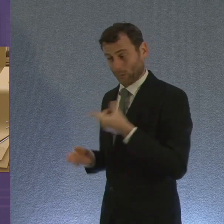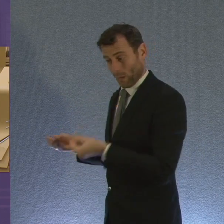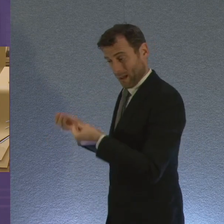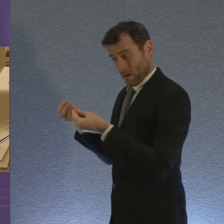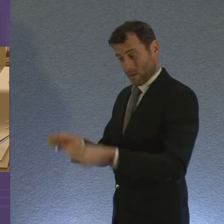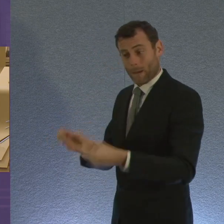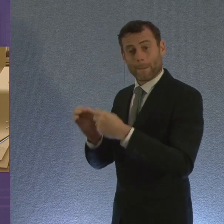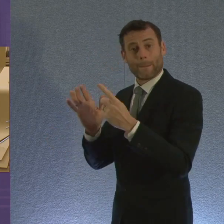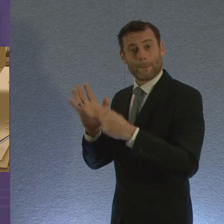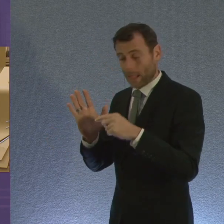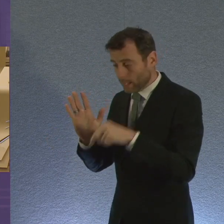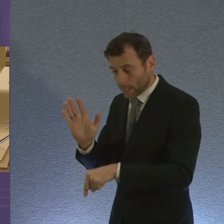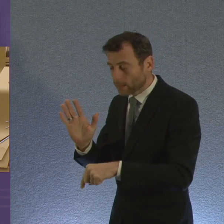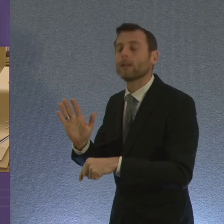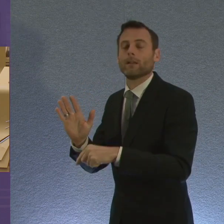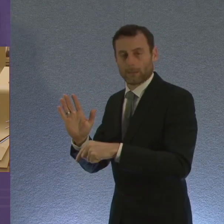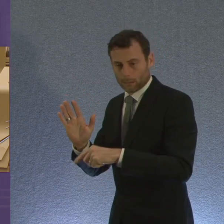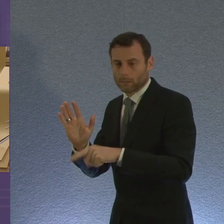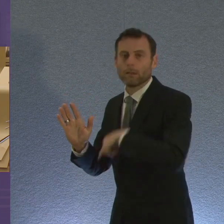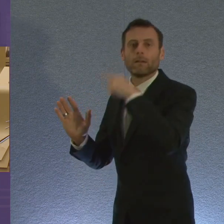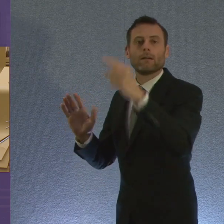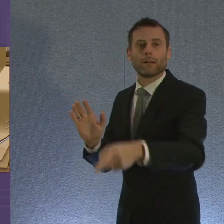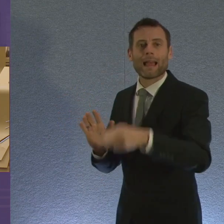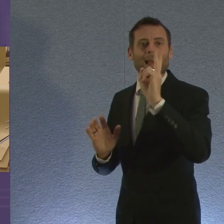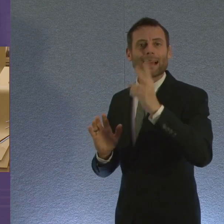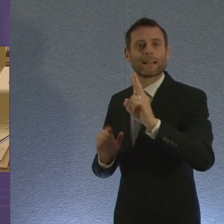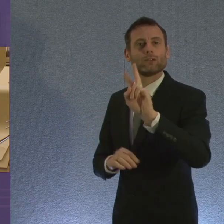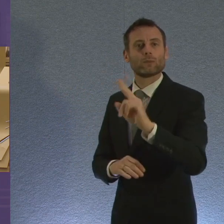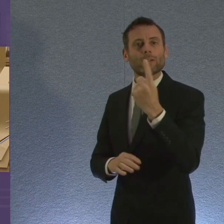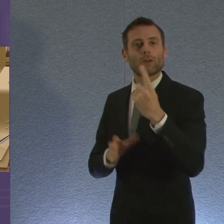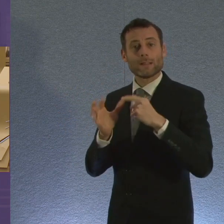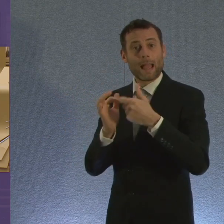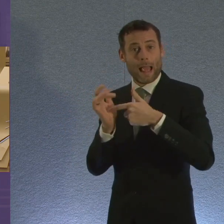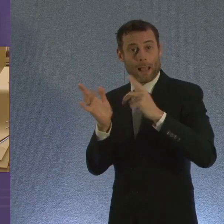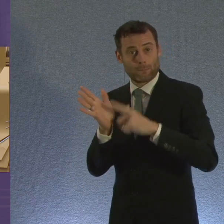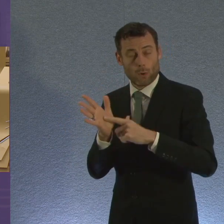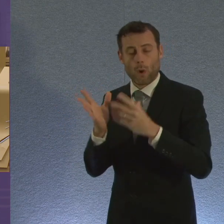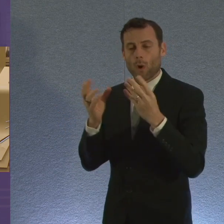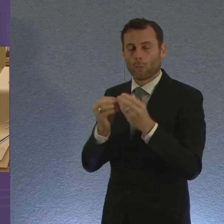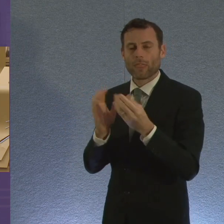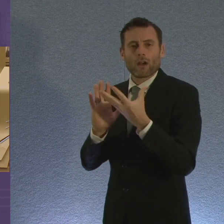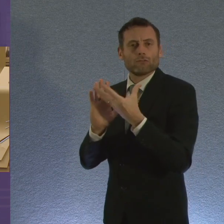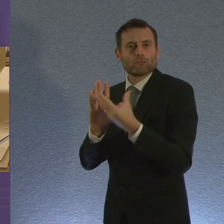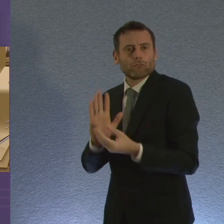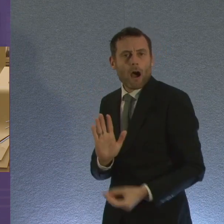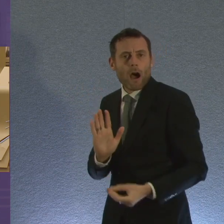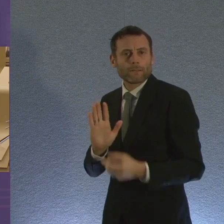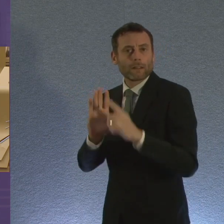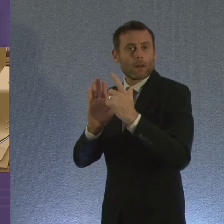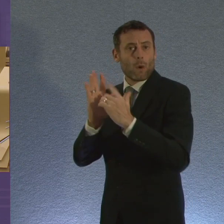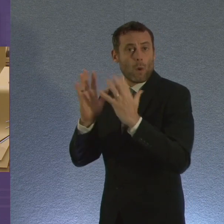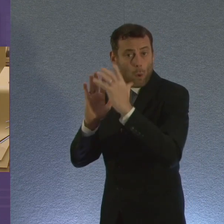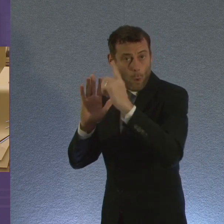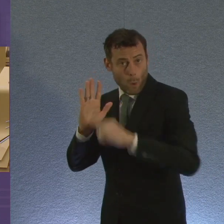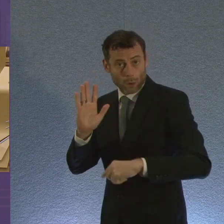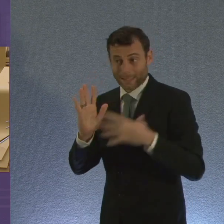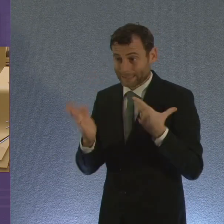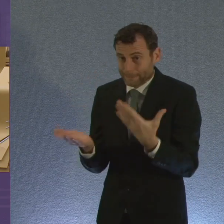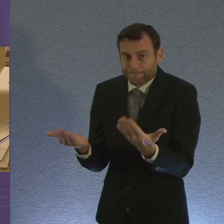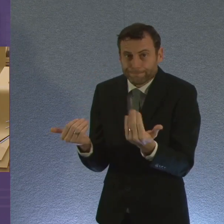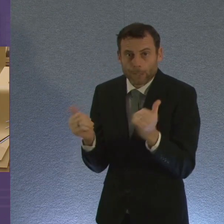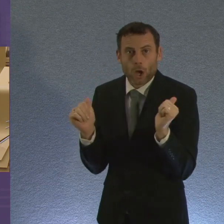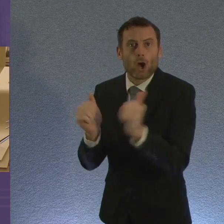21st, along with draft regulations, so we can get a solution in place. The final point I want to make is this. We are in a very unusual